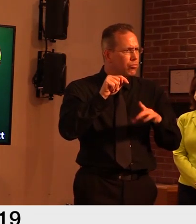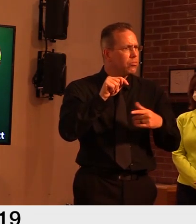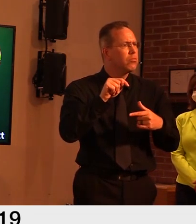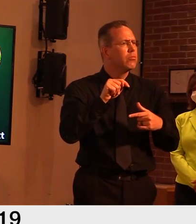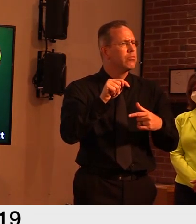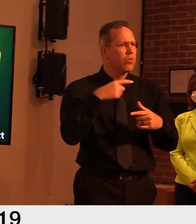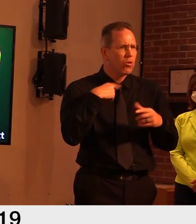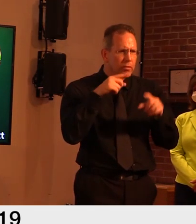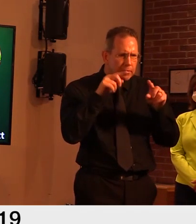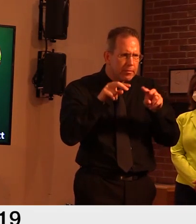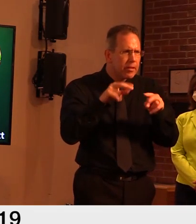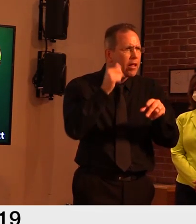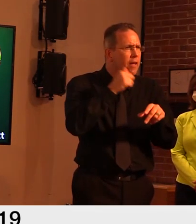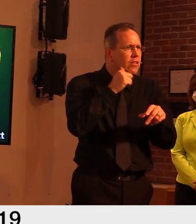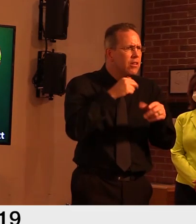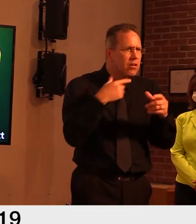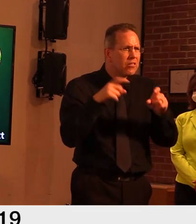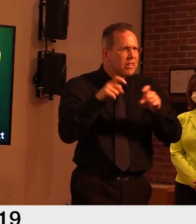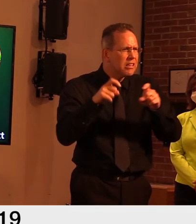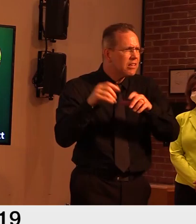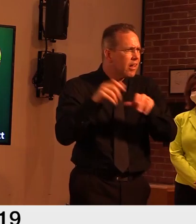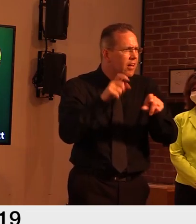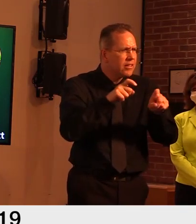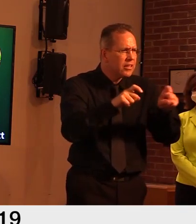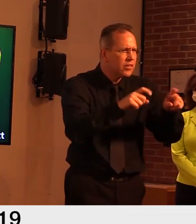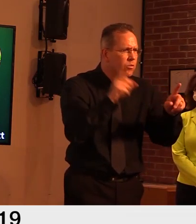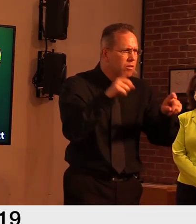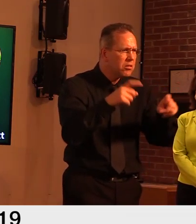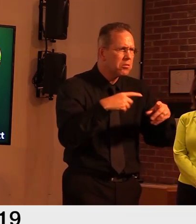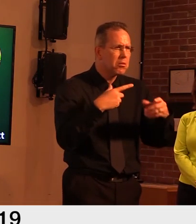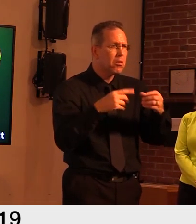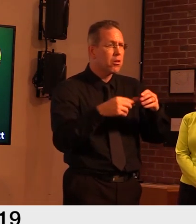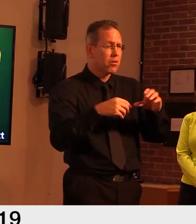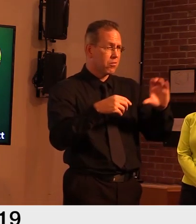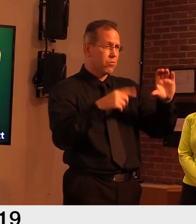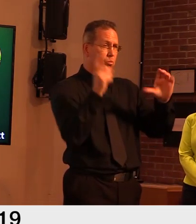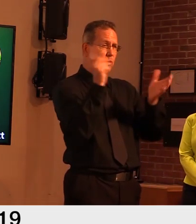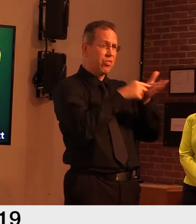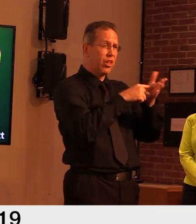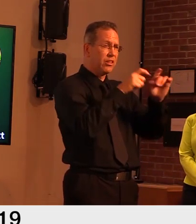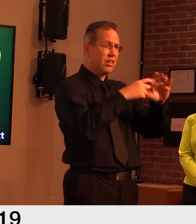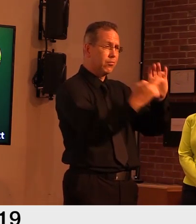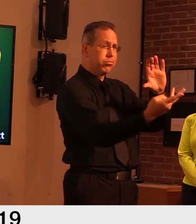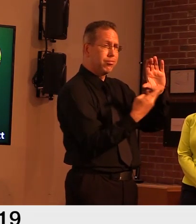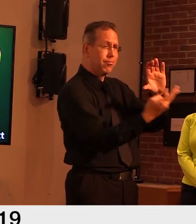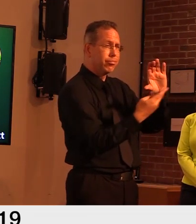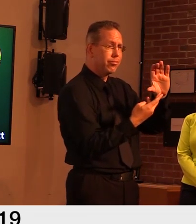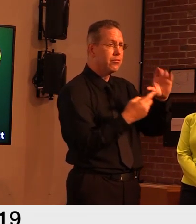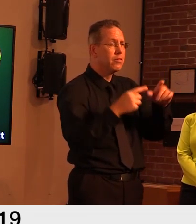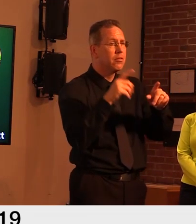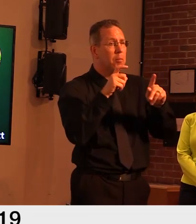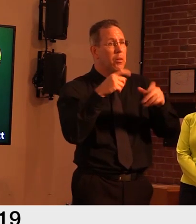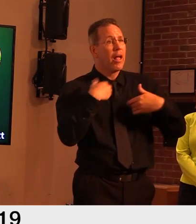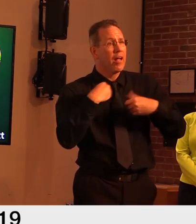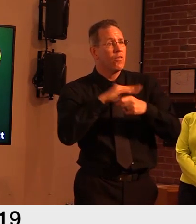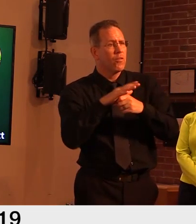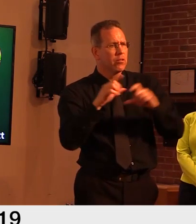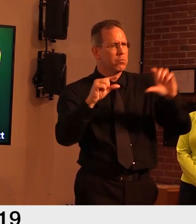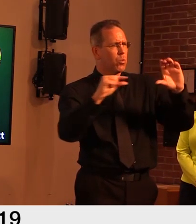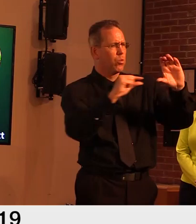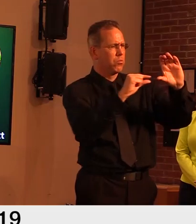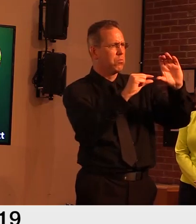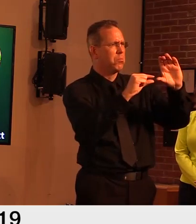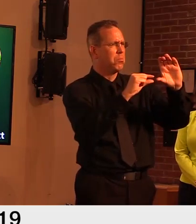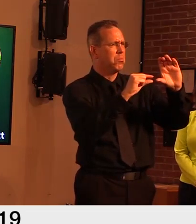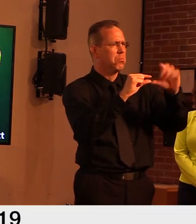get tested, we had 24 cases a week throughout the entire state. And